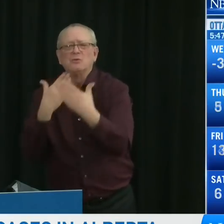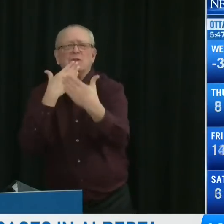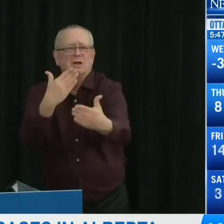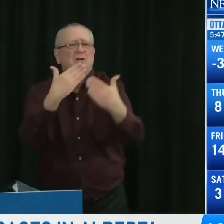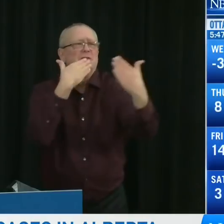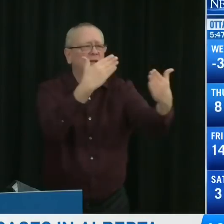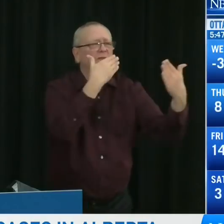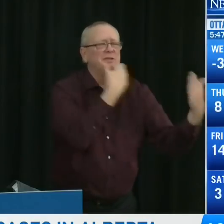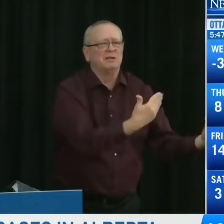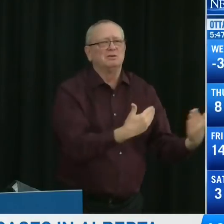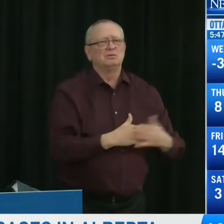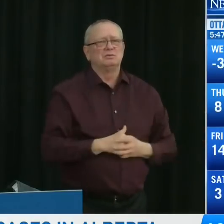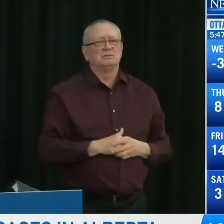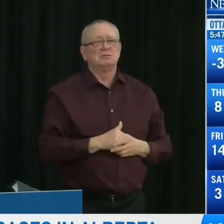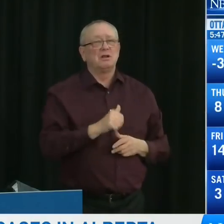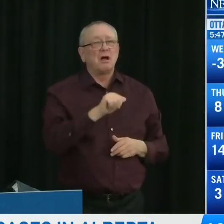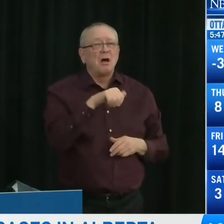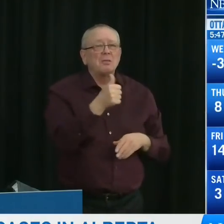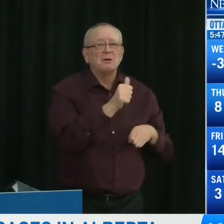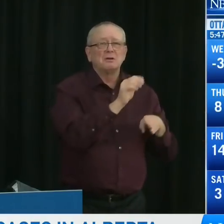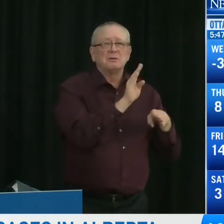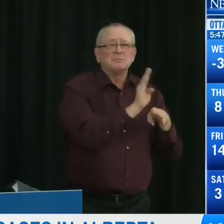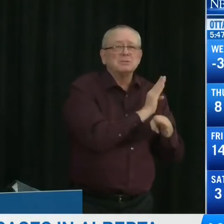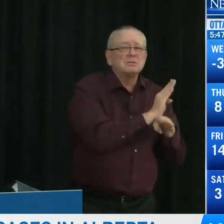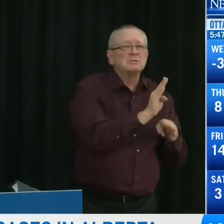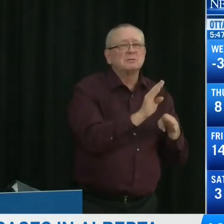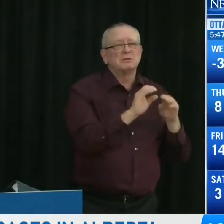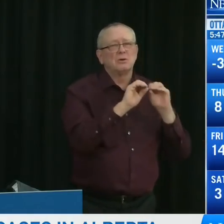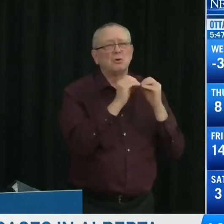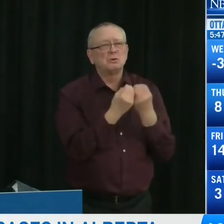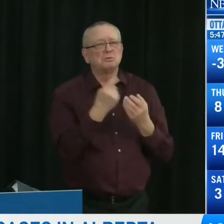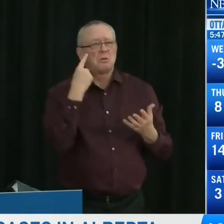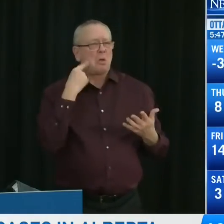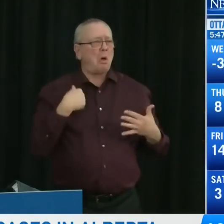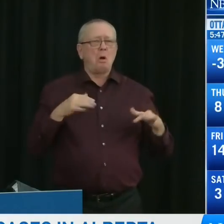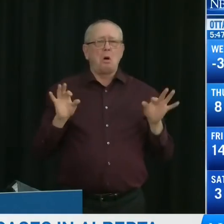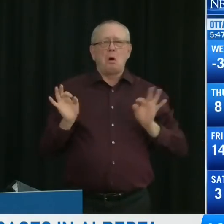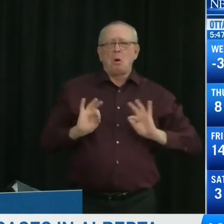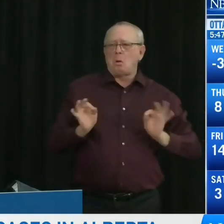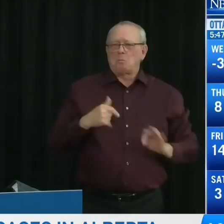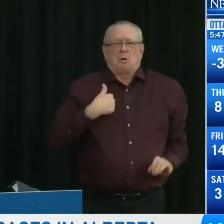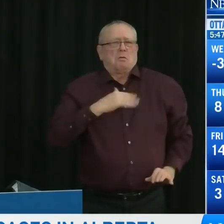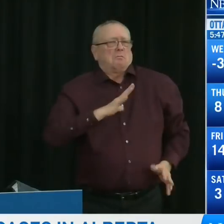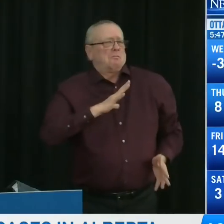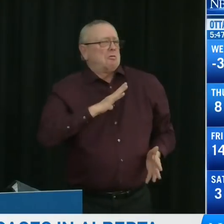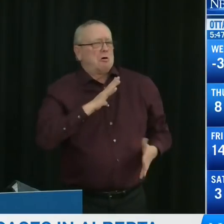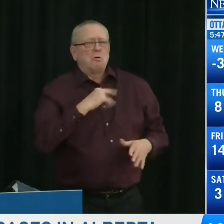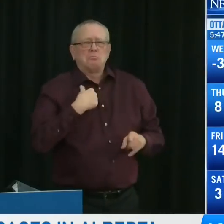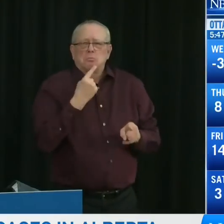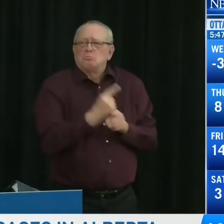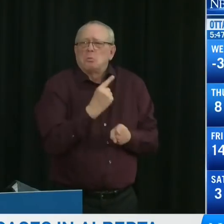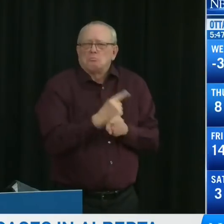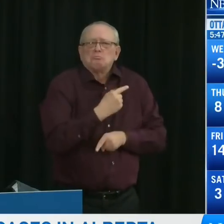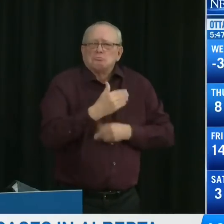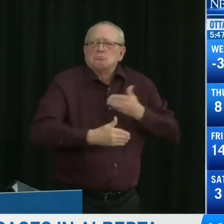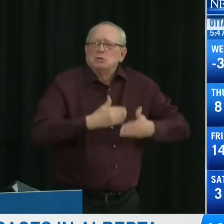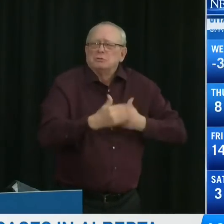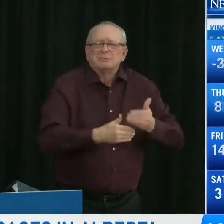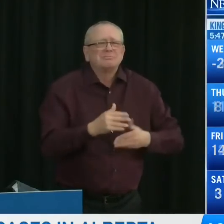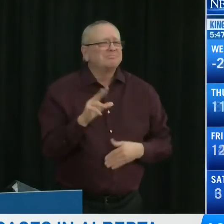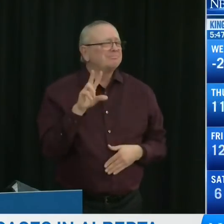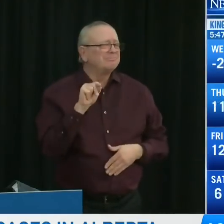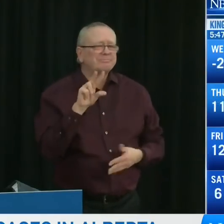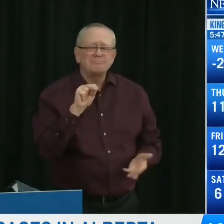wrong. Let me be clear. The intent of these measures is to facilitate a 2-week